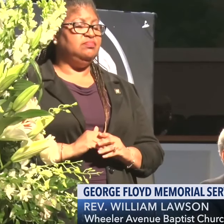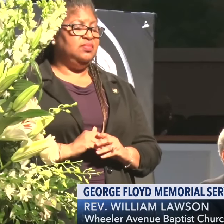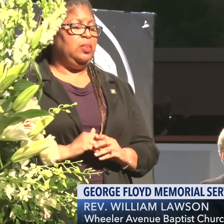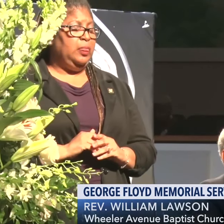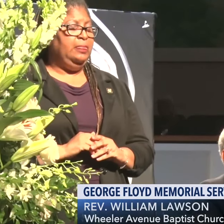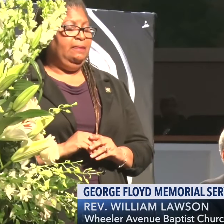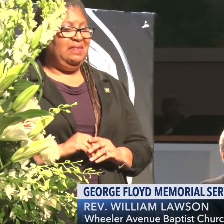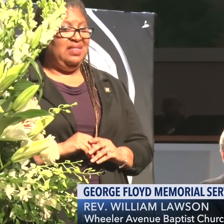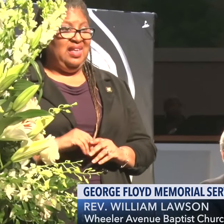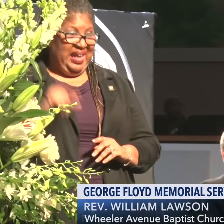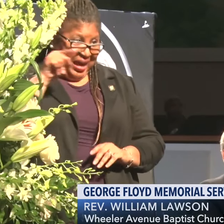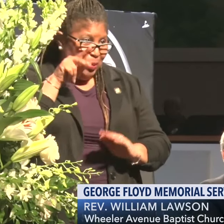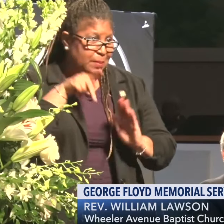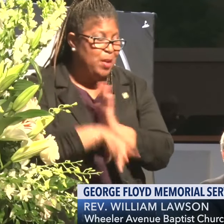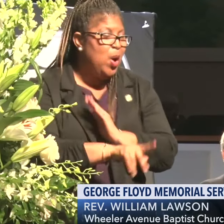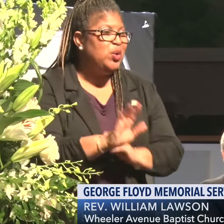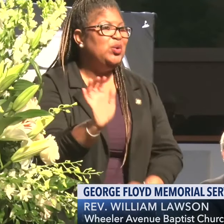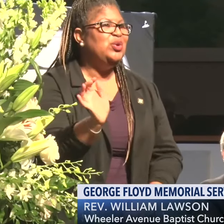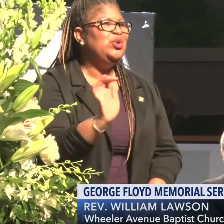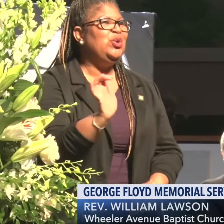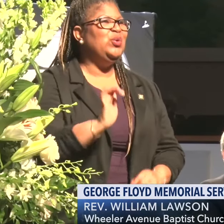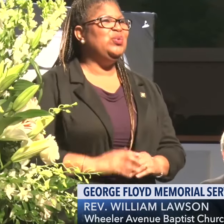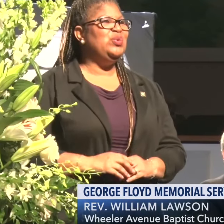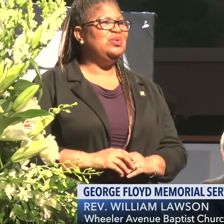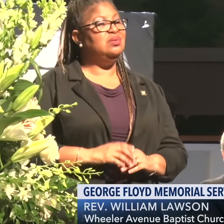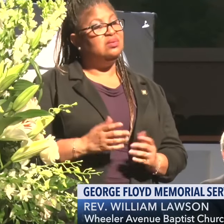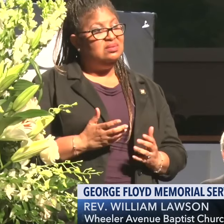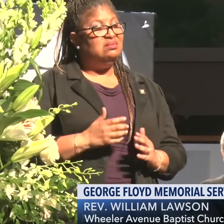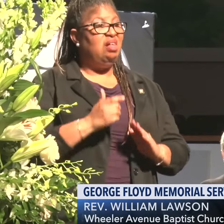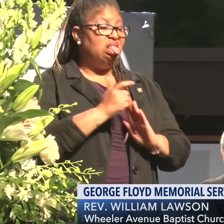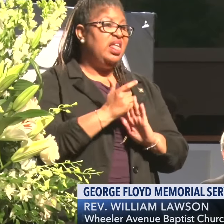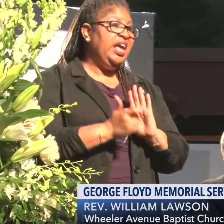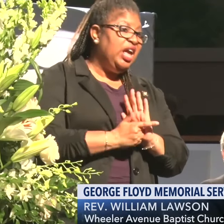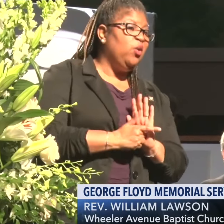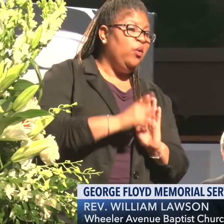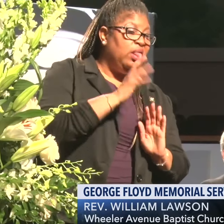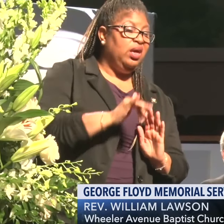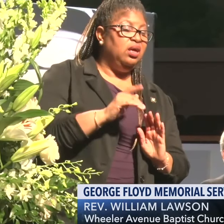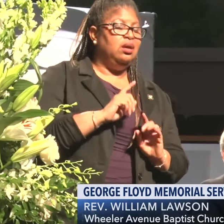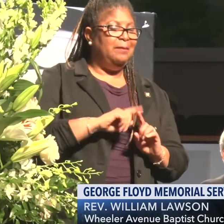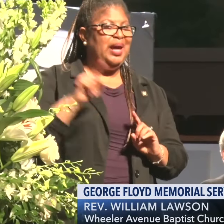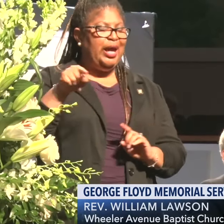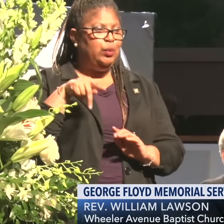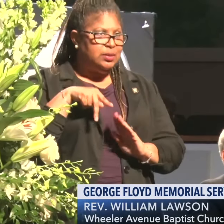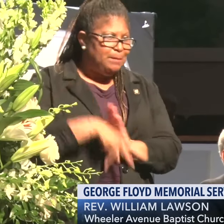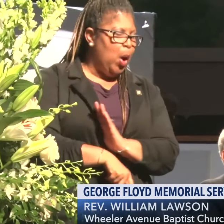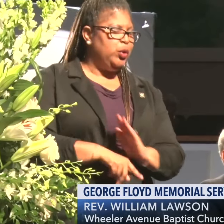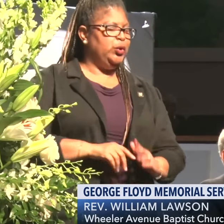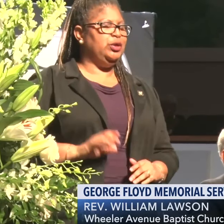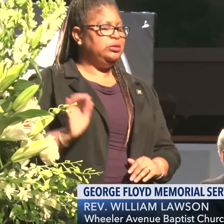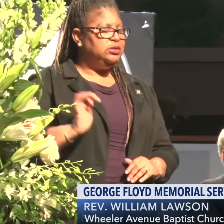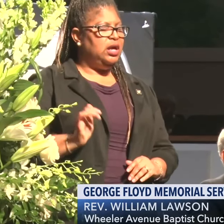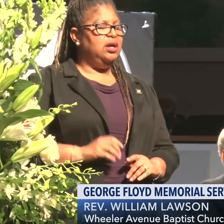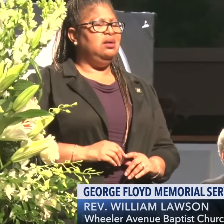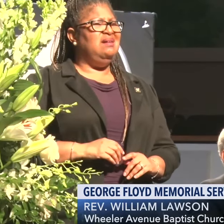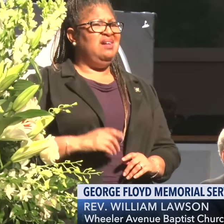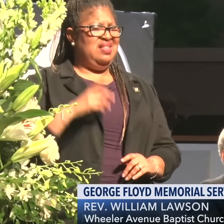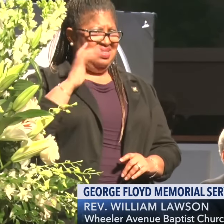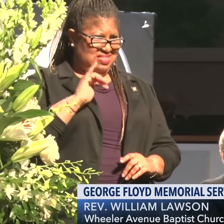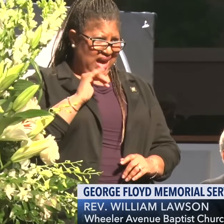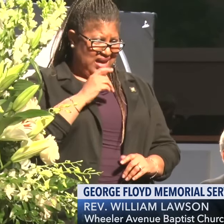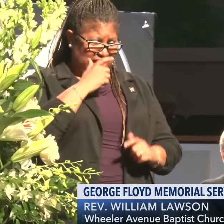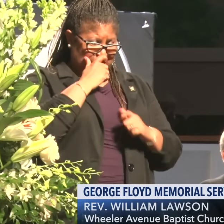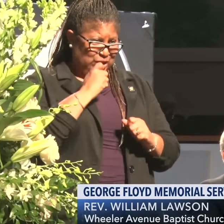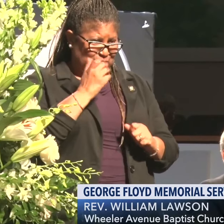and he was murdered legally, but he was murdered. And the interesting thing